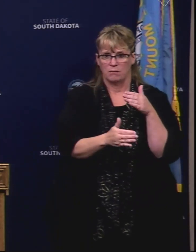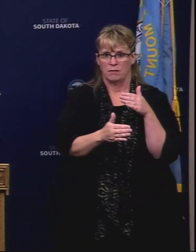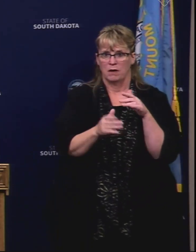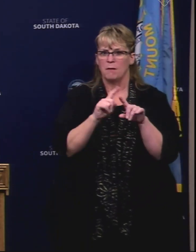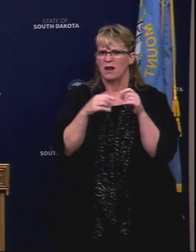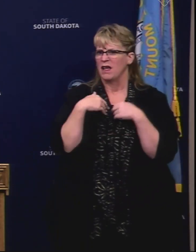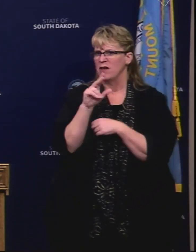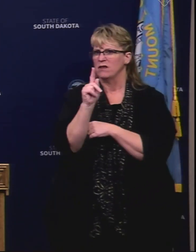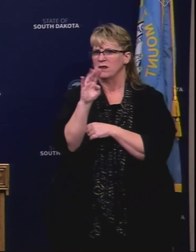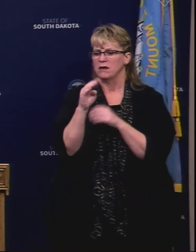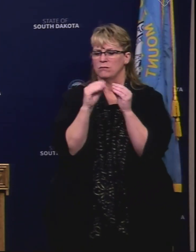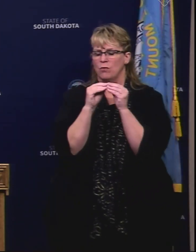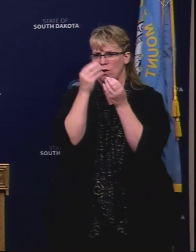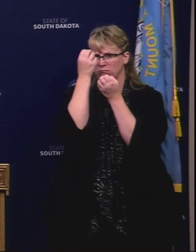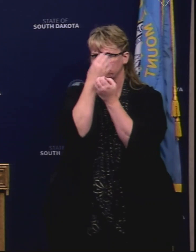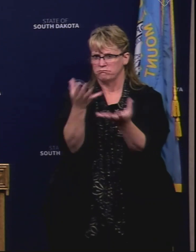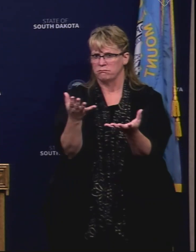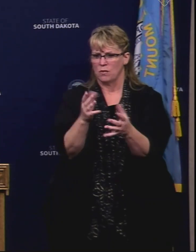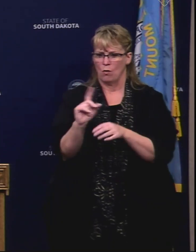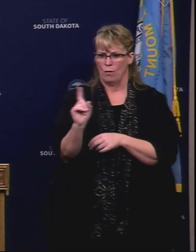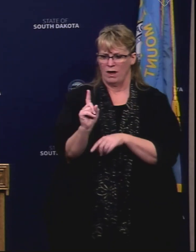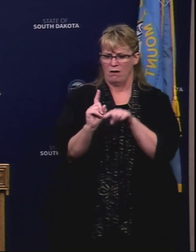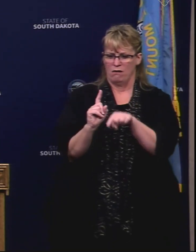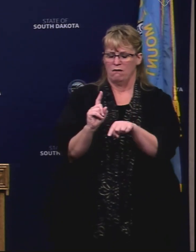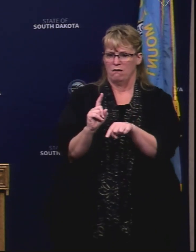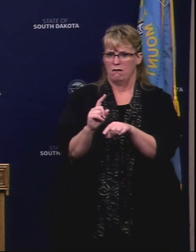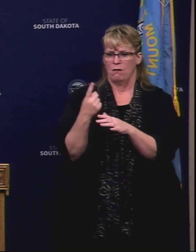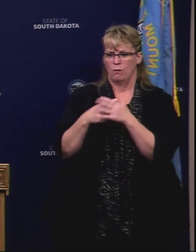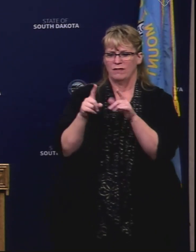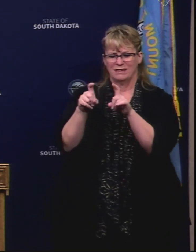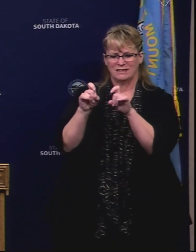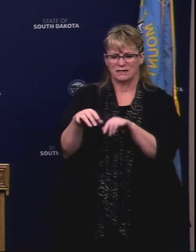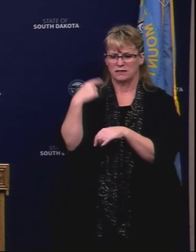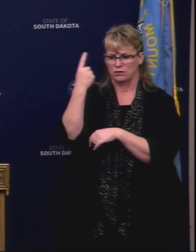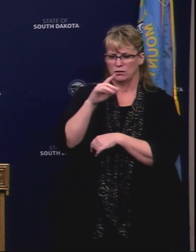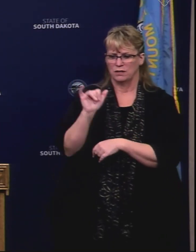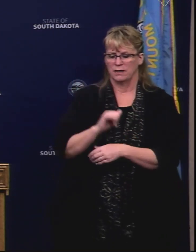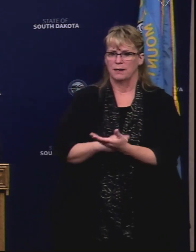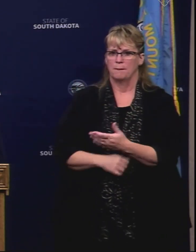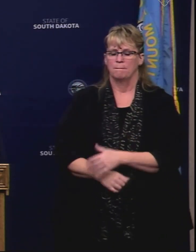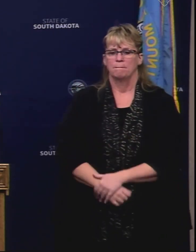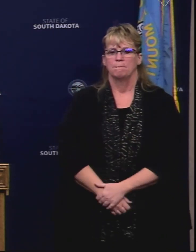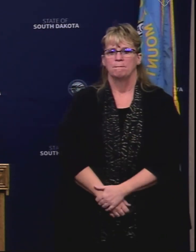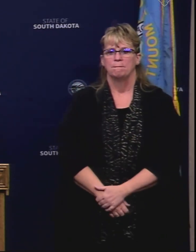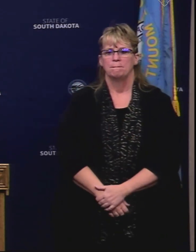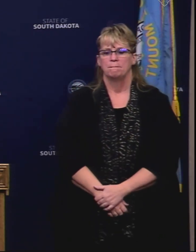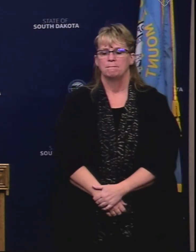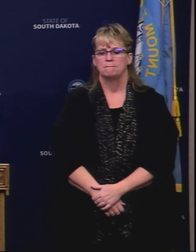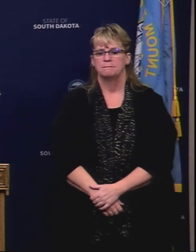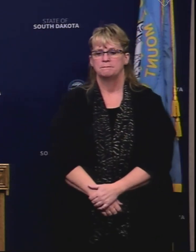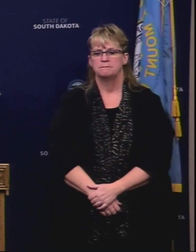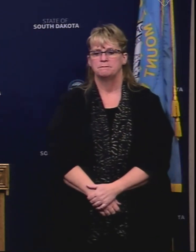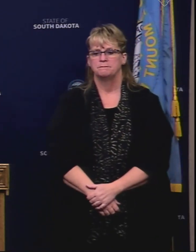I can let Kim give some more details on where that is at and what that testing site looks like.